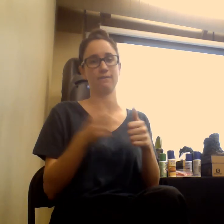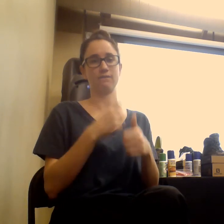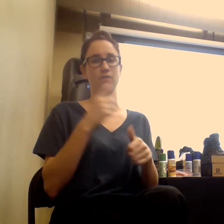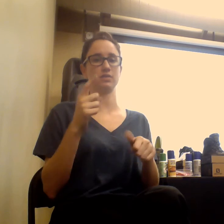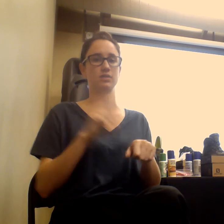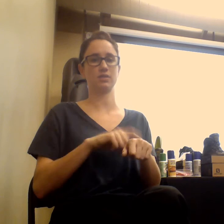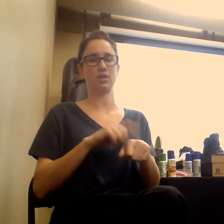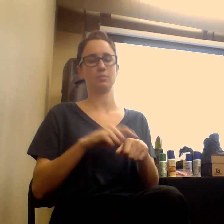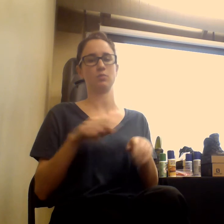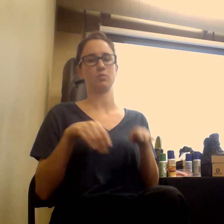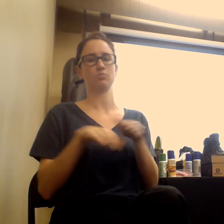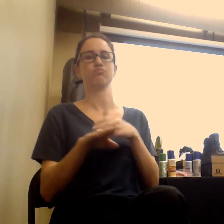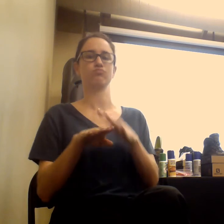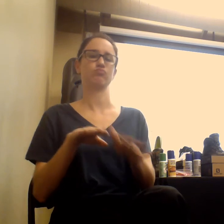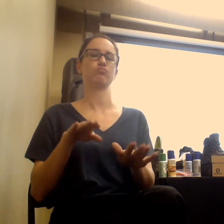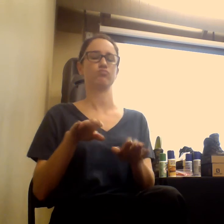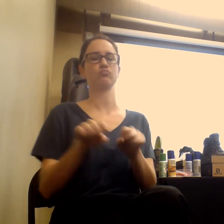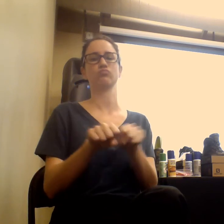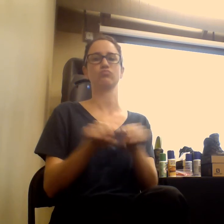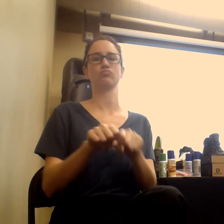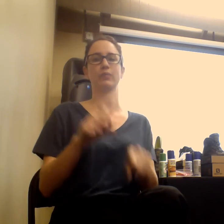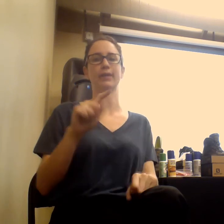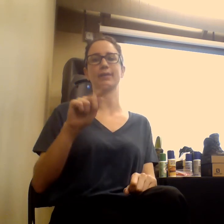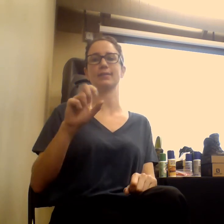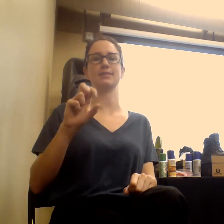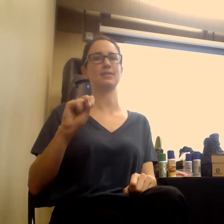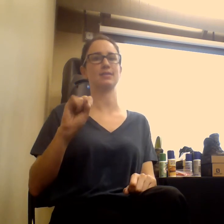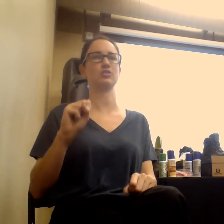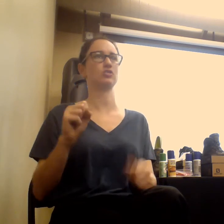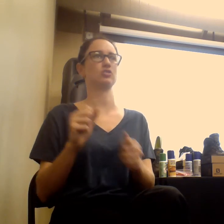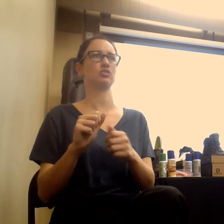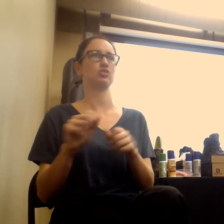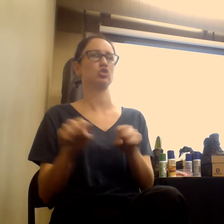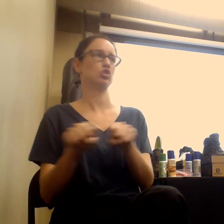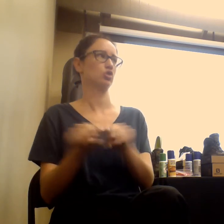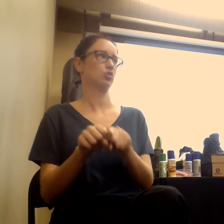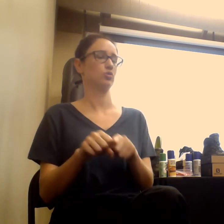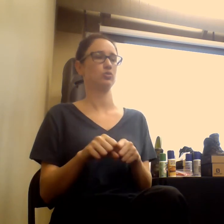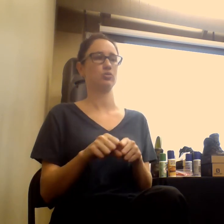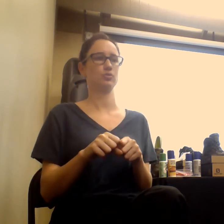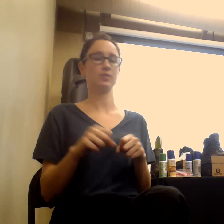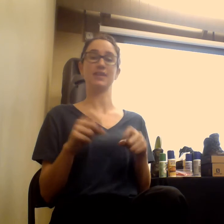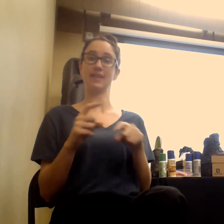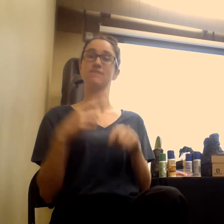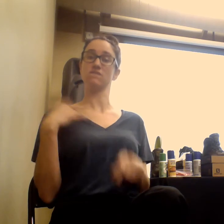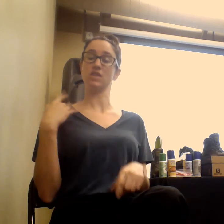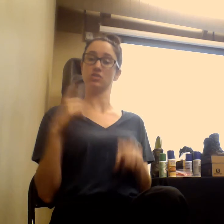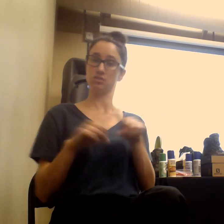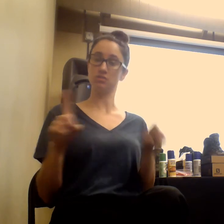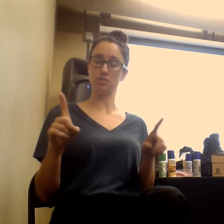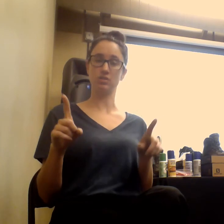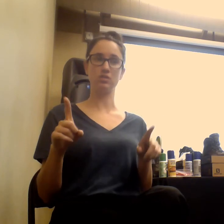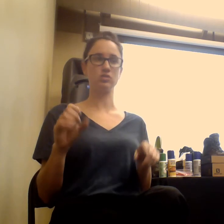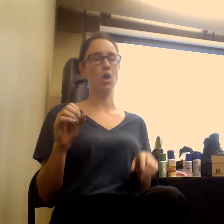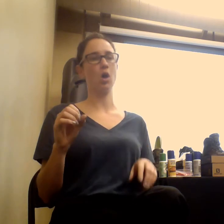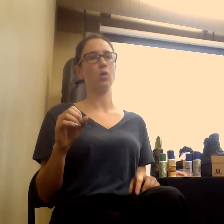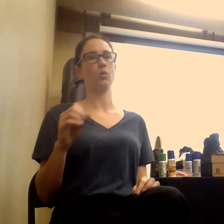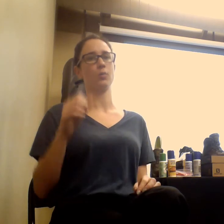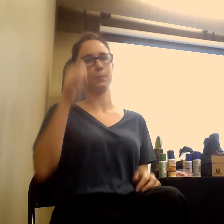different. I like the sturdy soles, but again, I'm not the definitive answer to it all. Everybody's